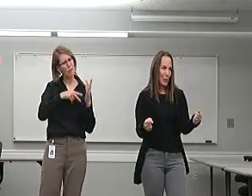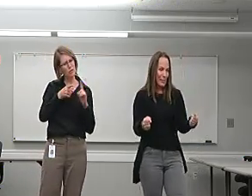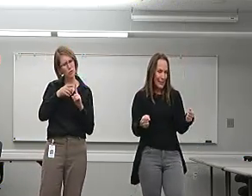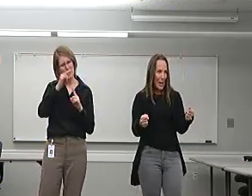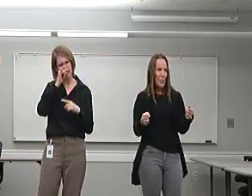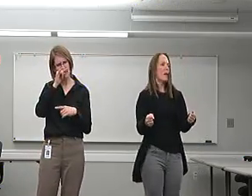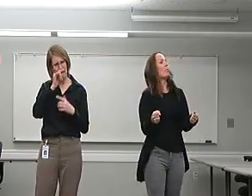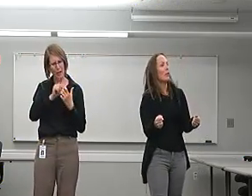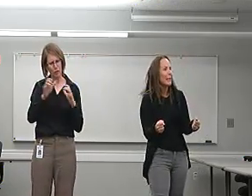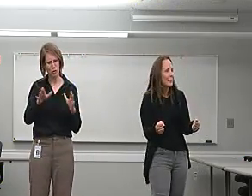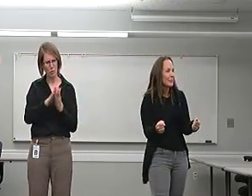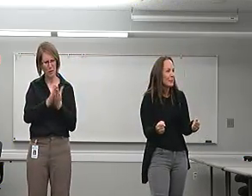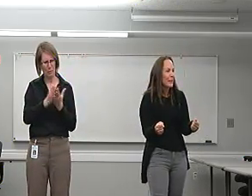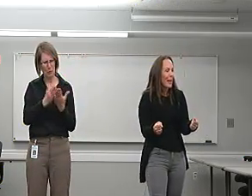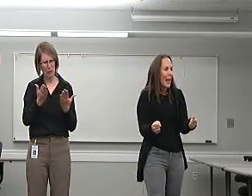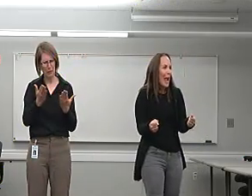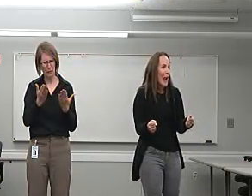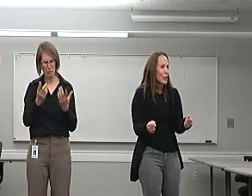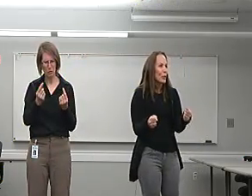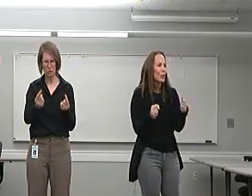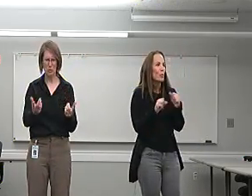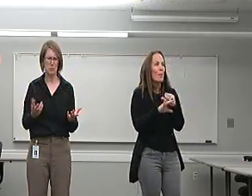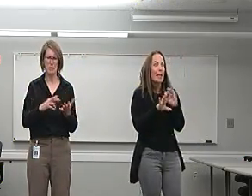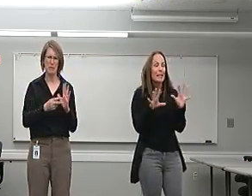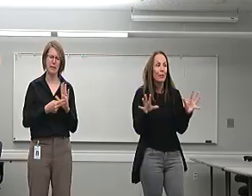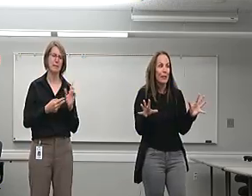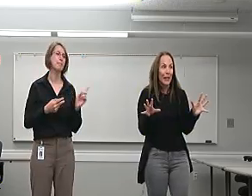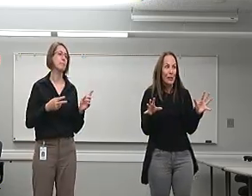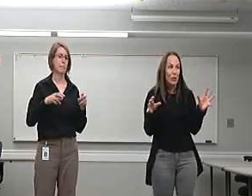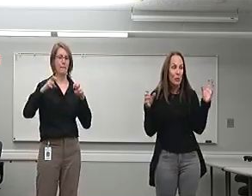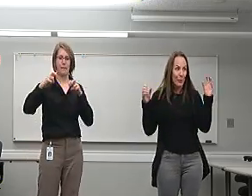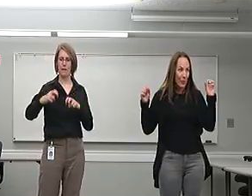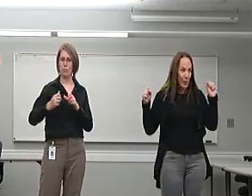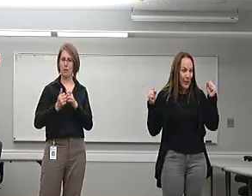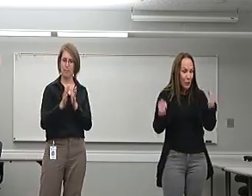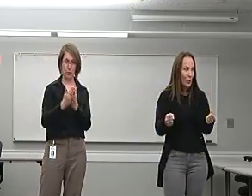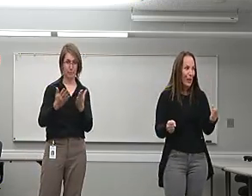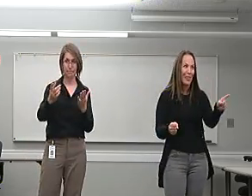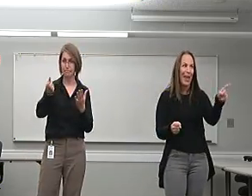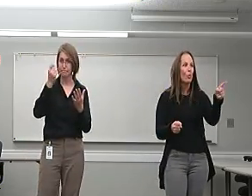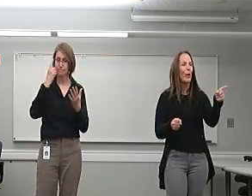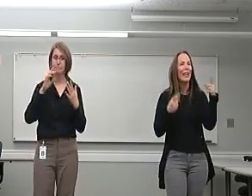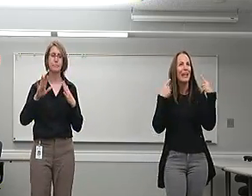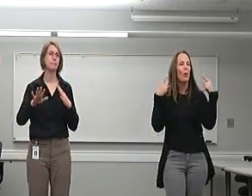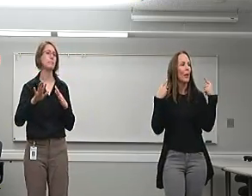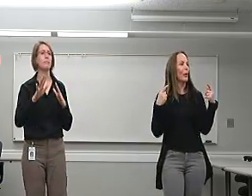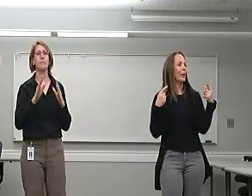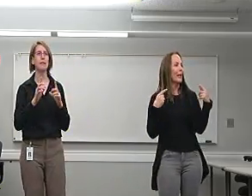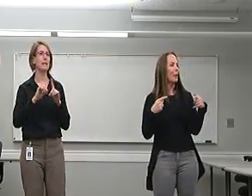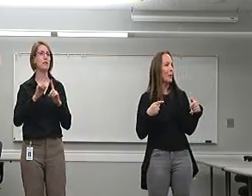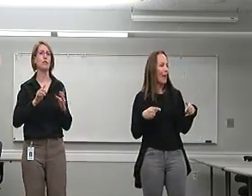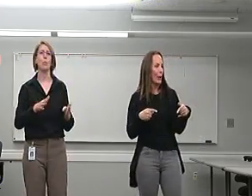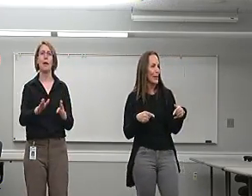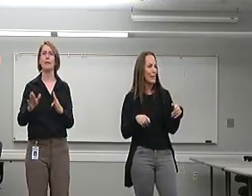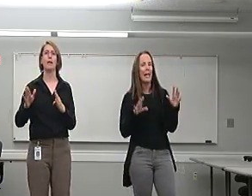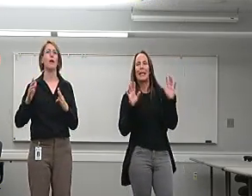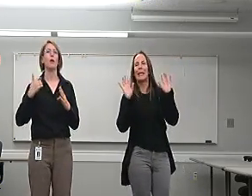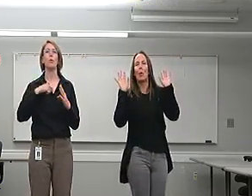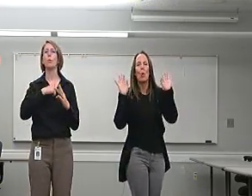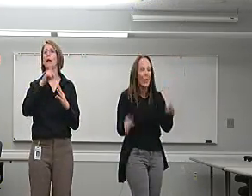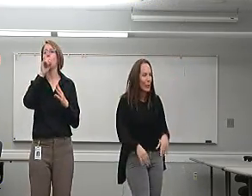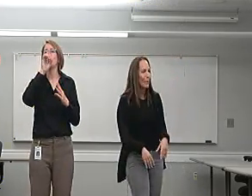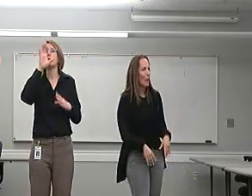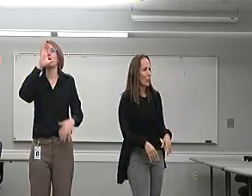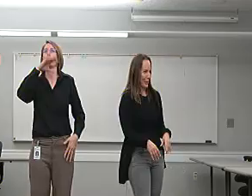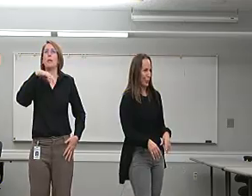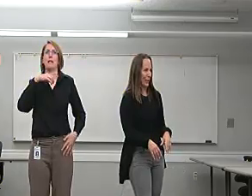book, Okay. and you can do many different things. So you definitely want to and we get weird. Hearing parents get weird about books and